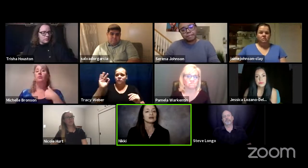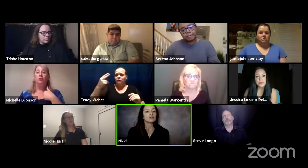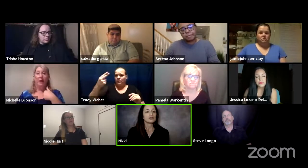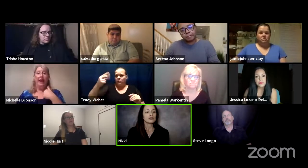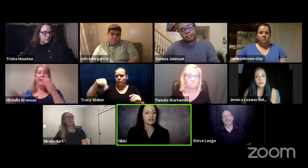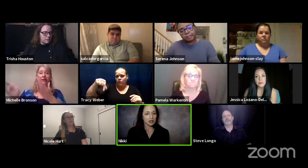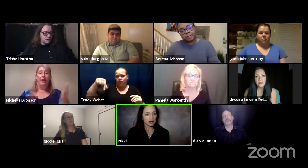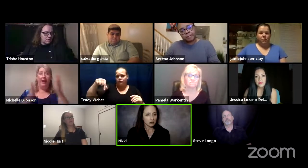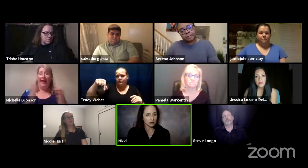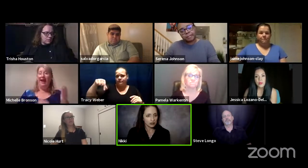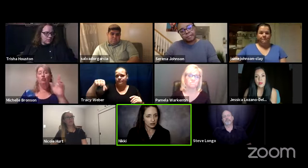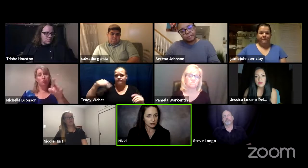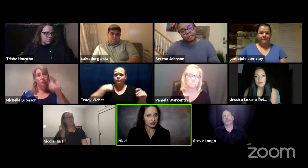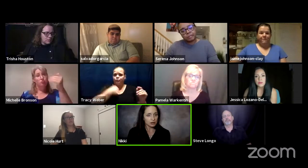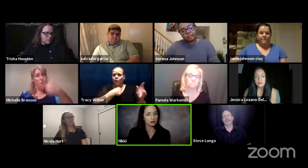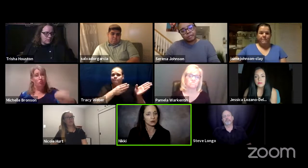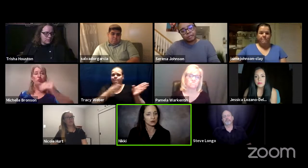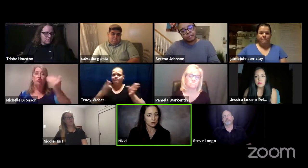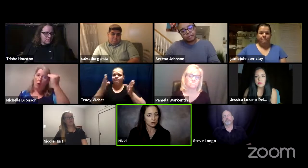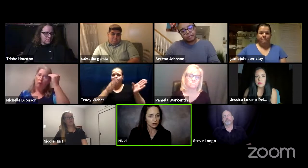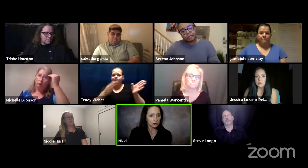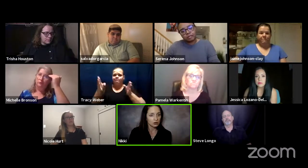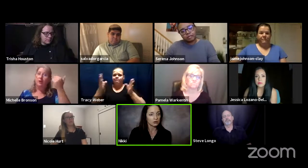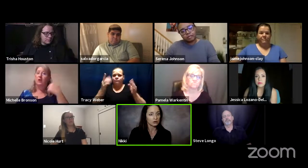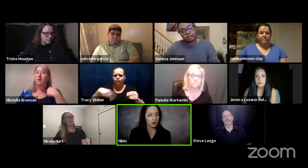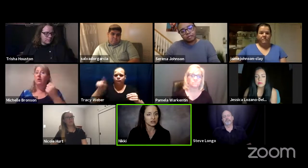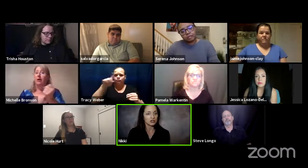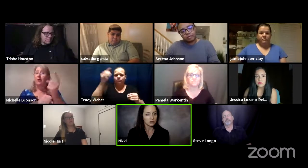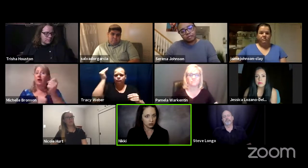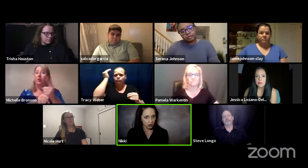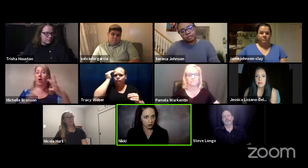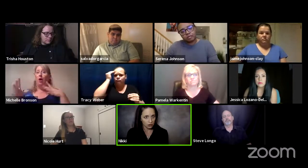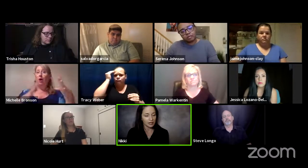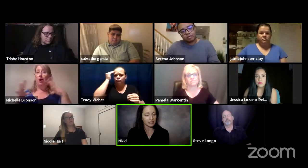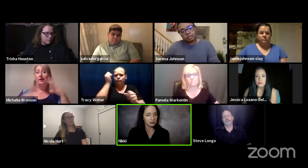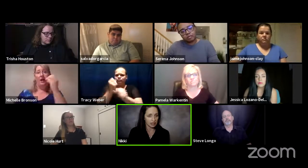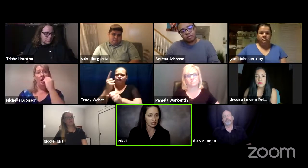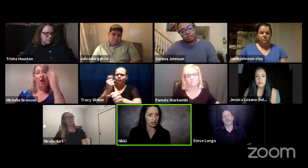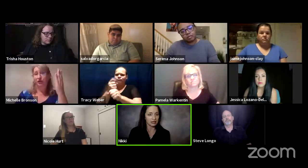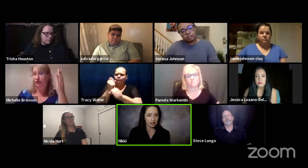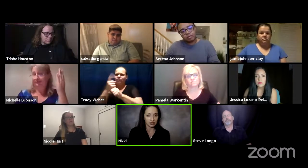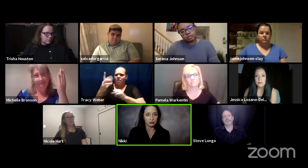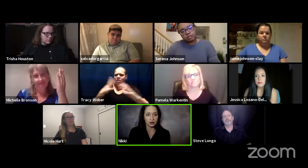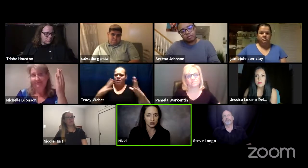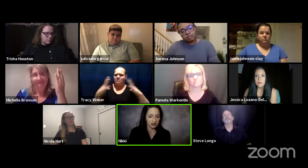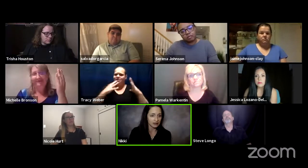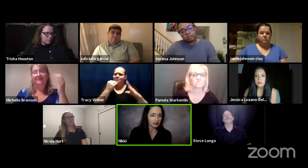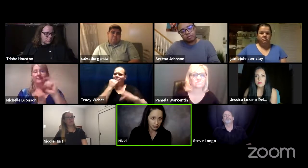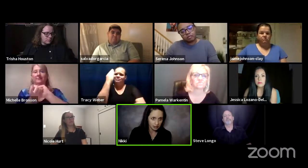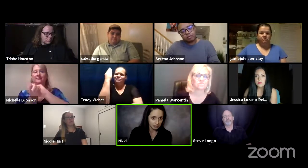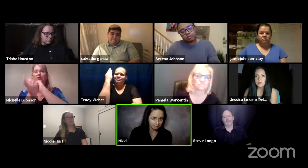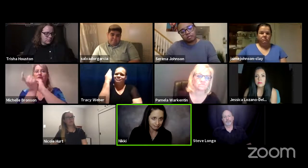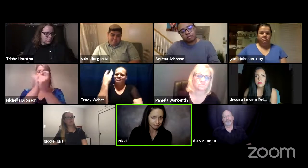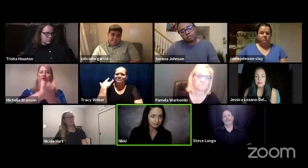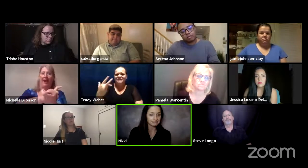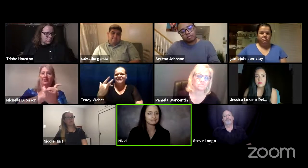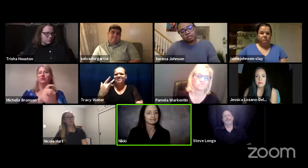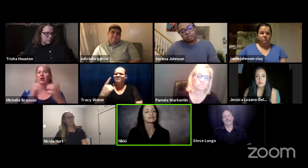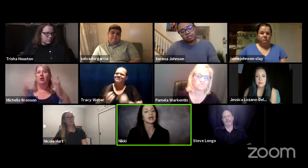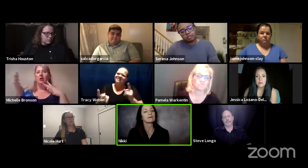For Fresno headquarters, as you know, we had planned the annual holiday luncheon that